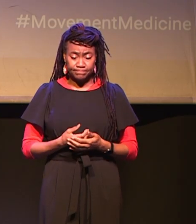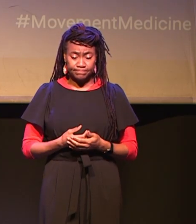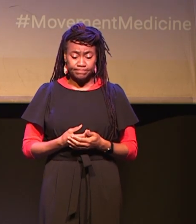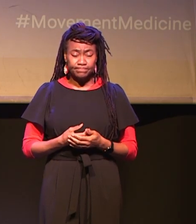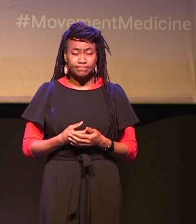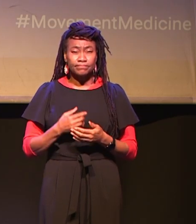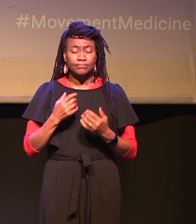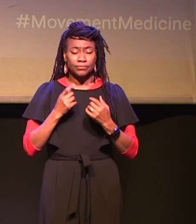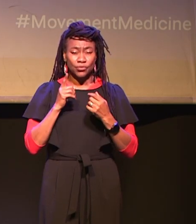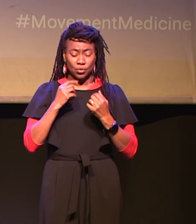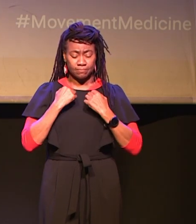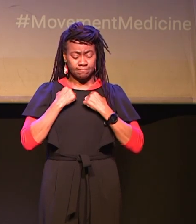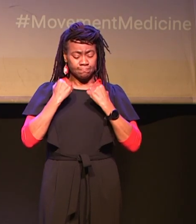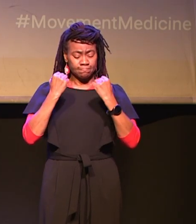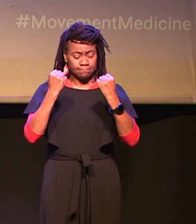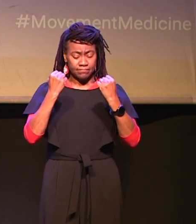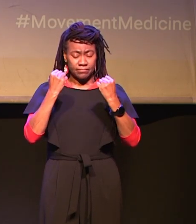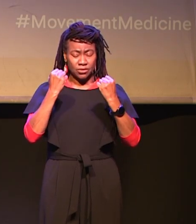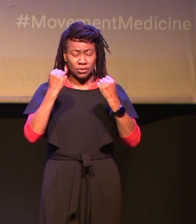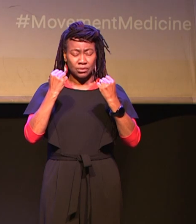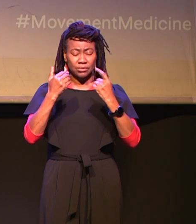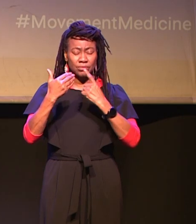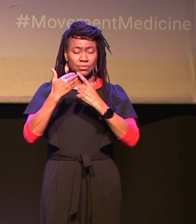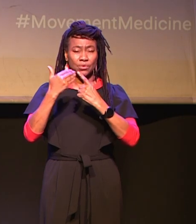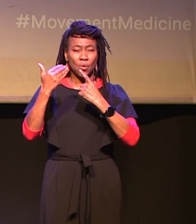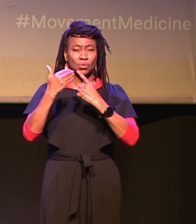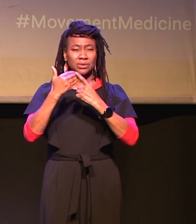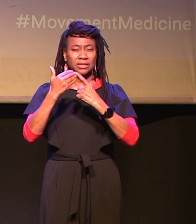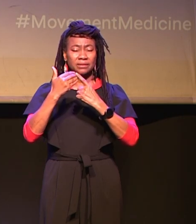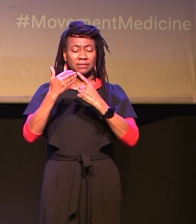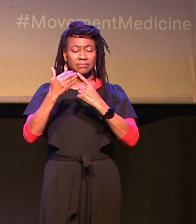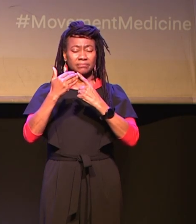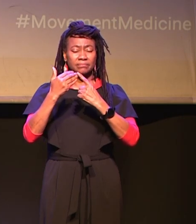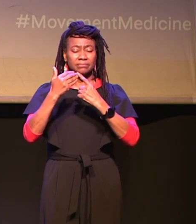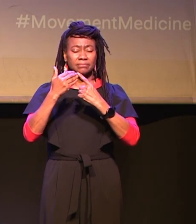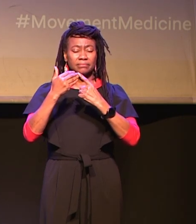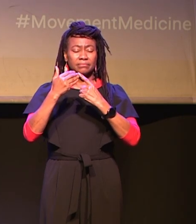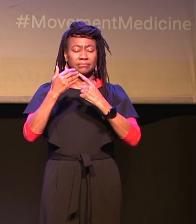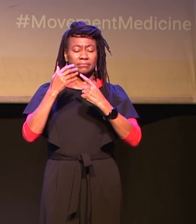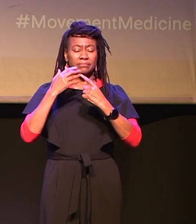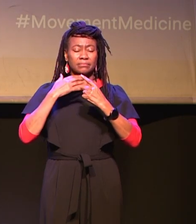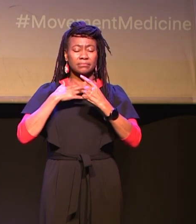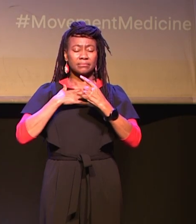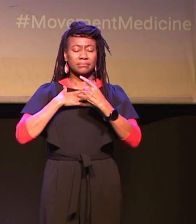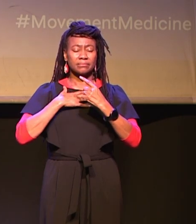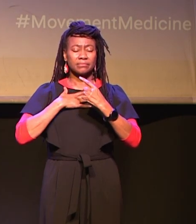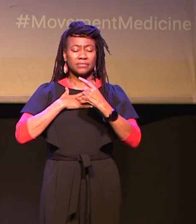And then noticing sensations. What's happening in your body right now, in your being?